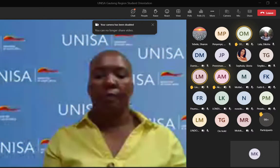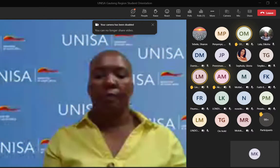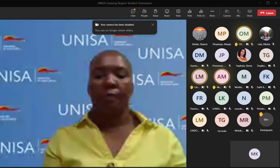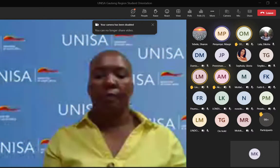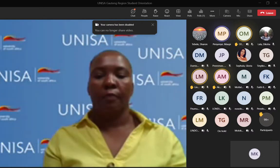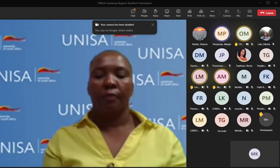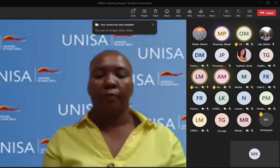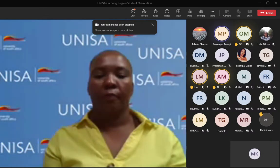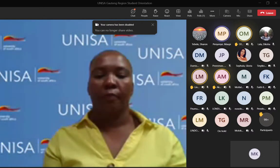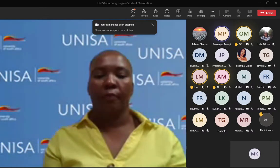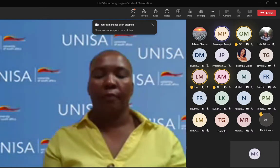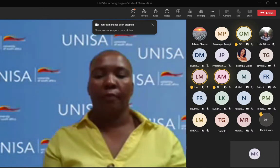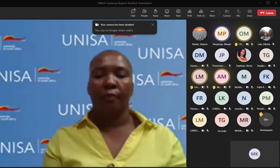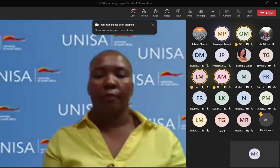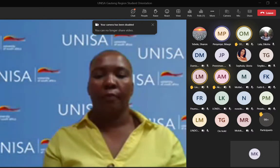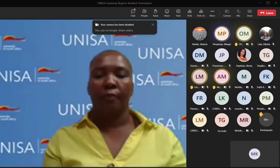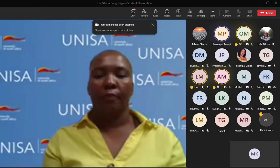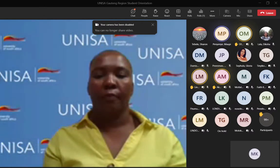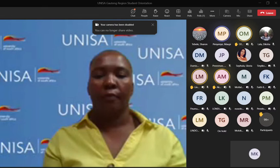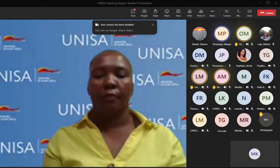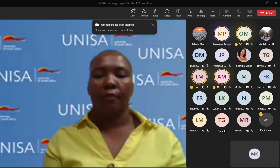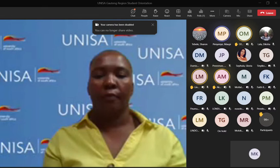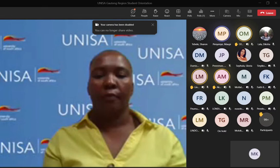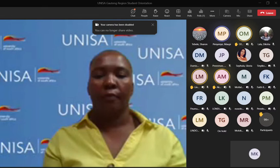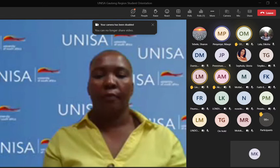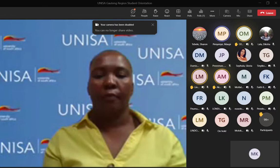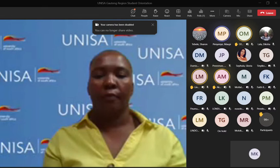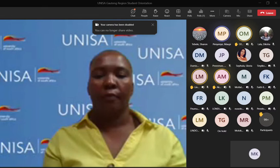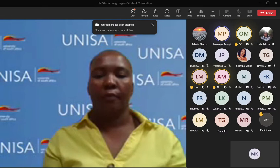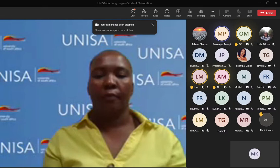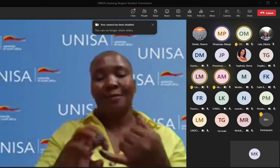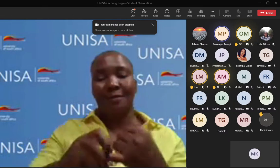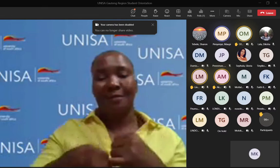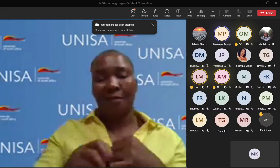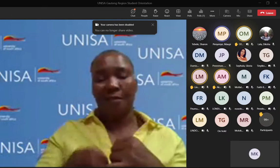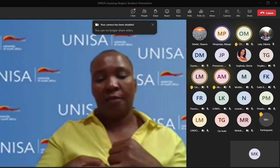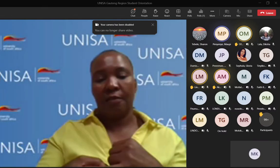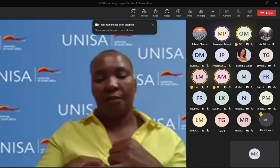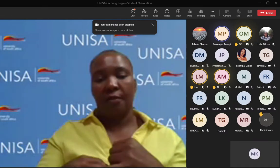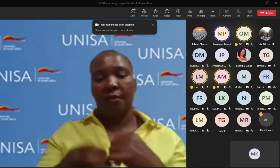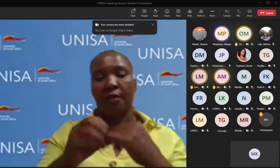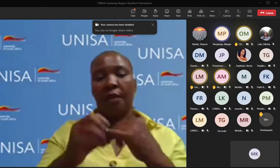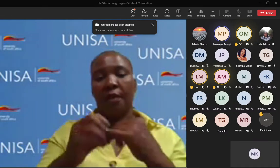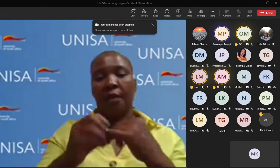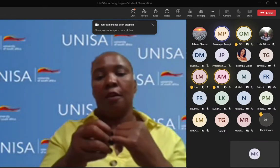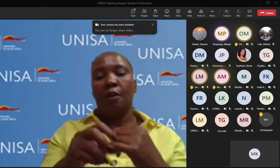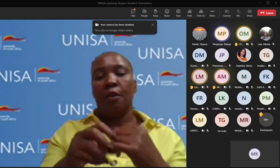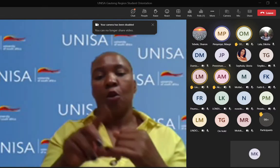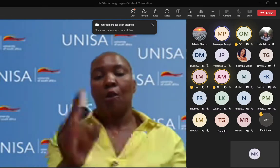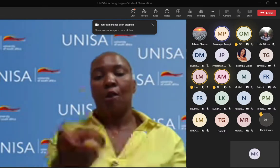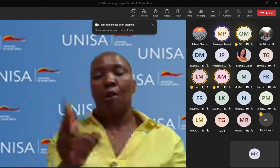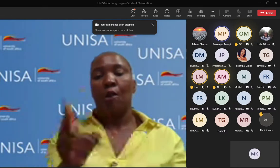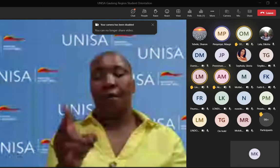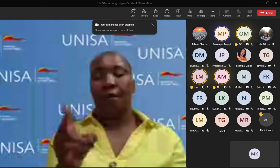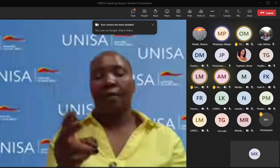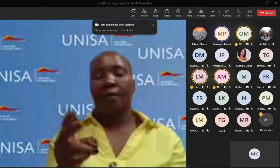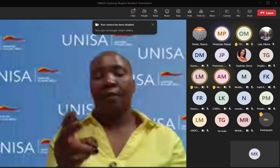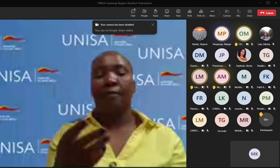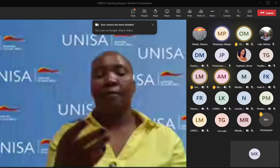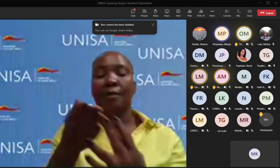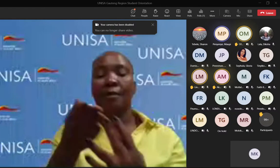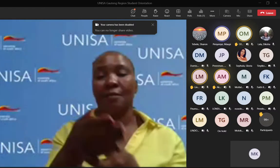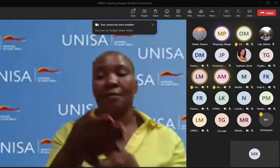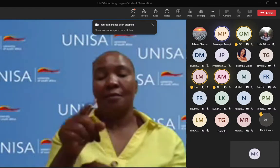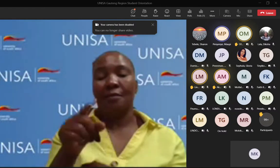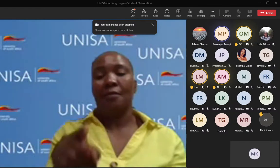uh I'll advise the student to to try and log on this on the profile again because sometimes when you get those type of Errors